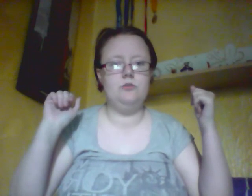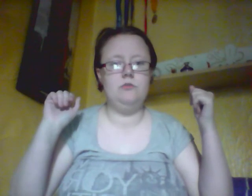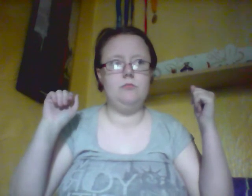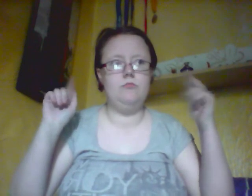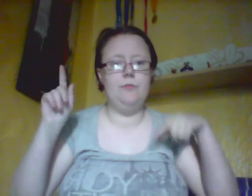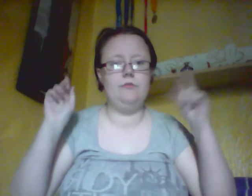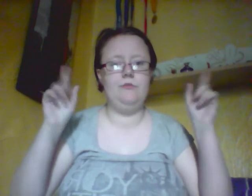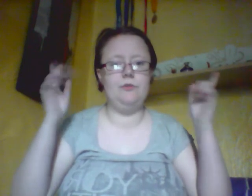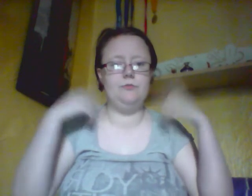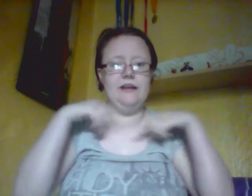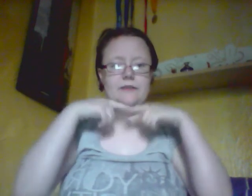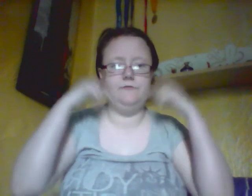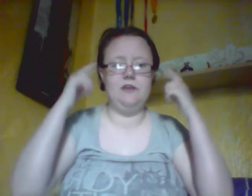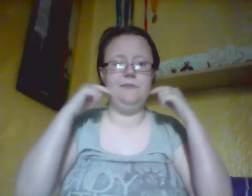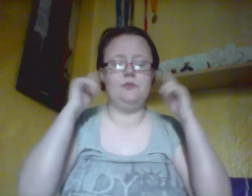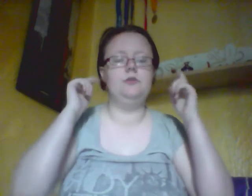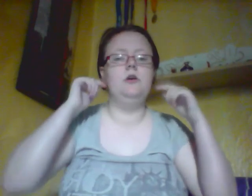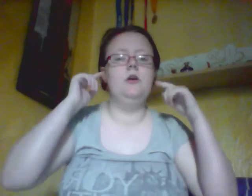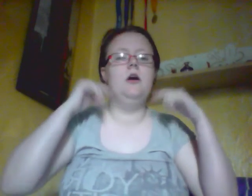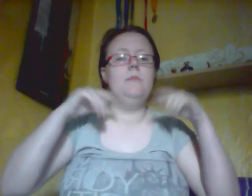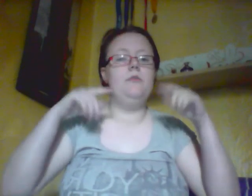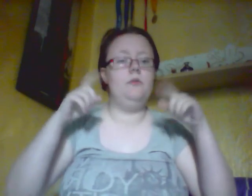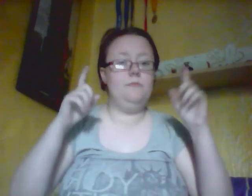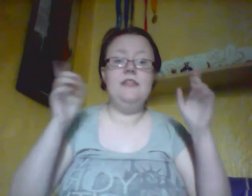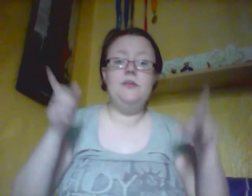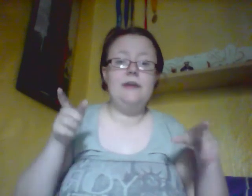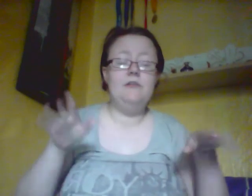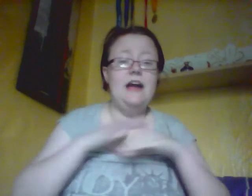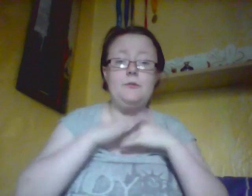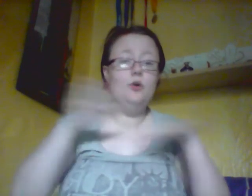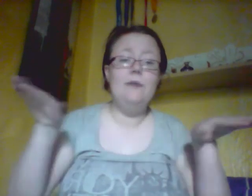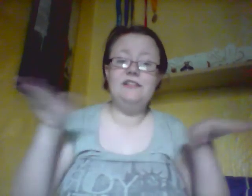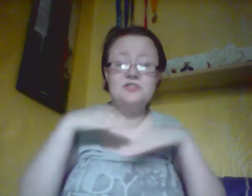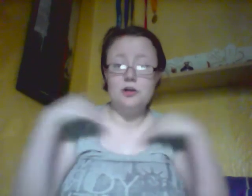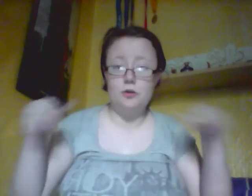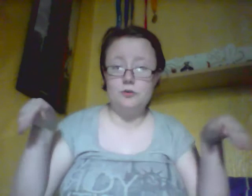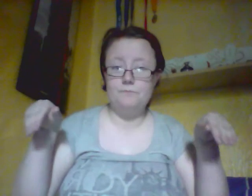Where Rupert Graves wears a wig and fake beard. But unless we count that, there were no wigs in Sherlock.